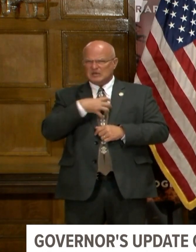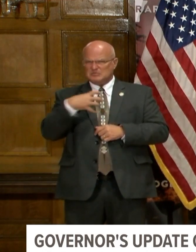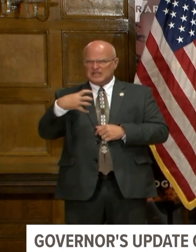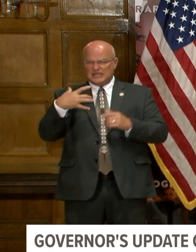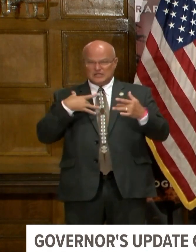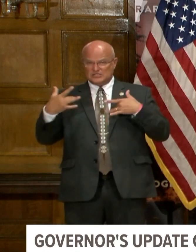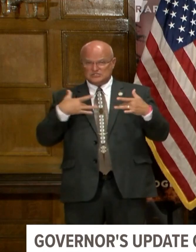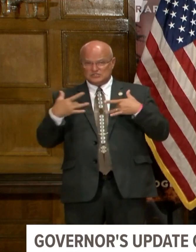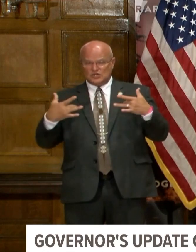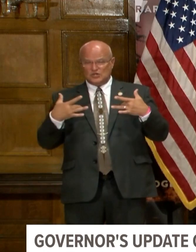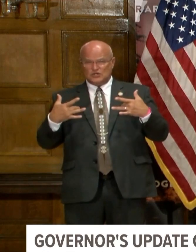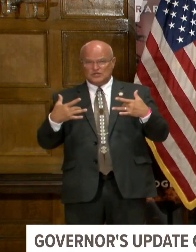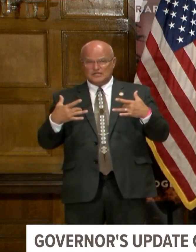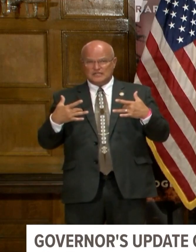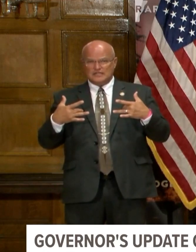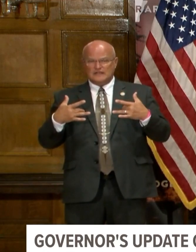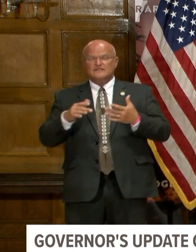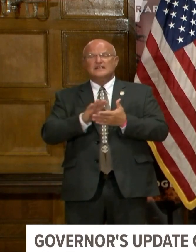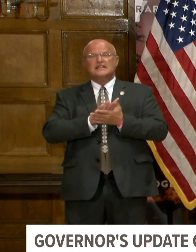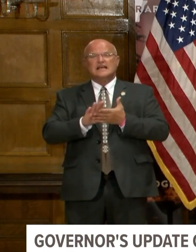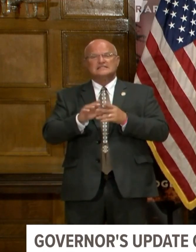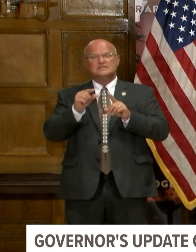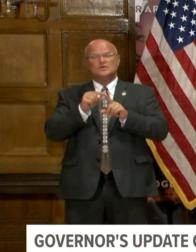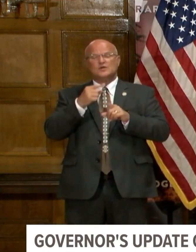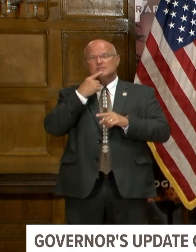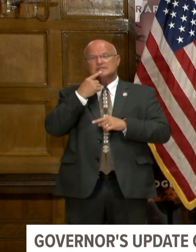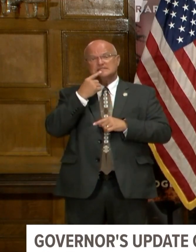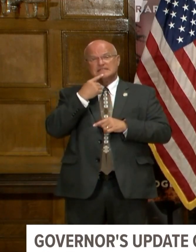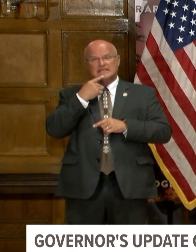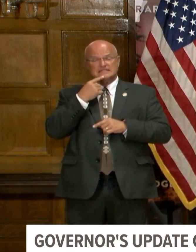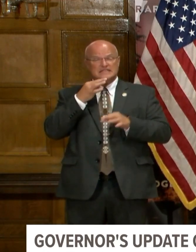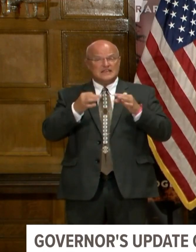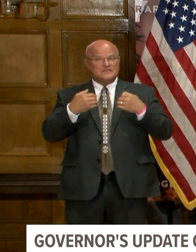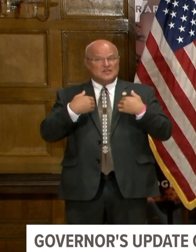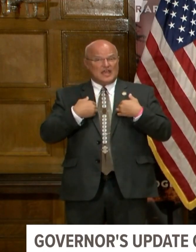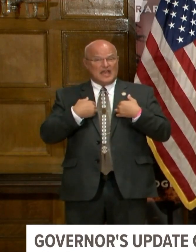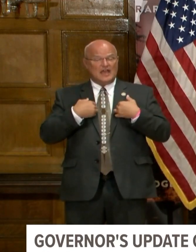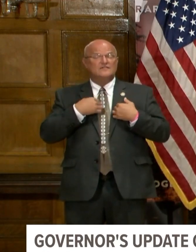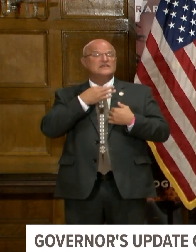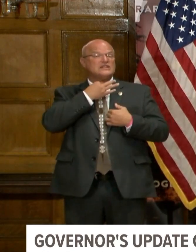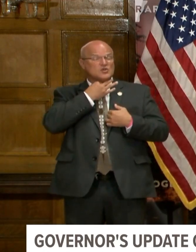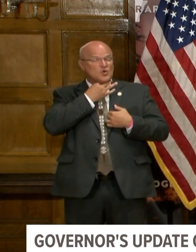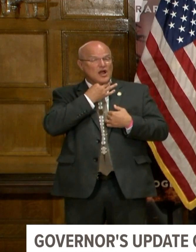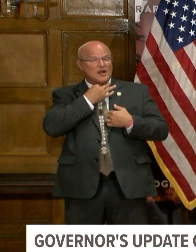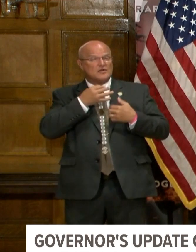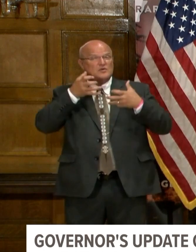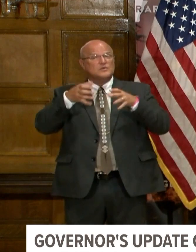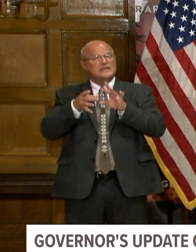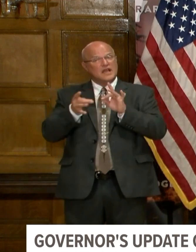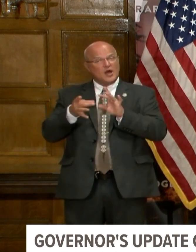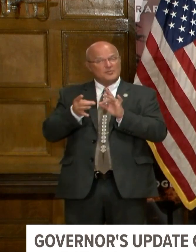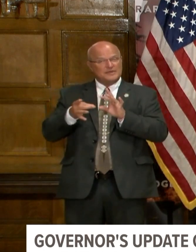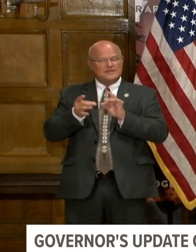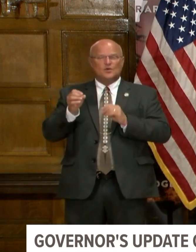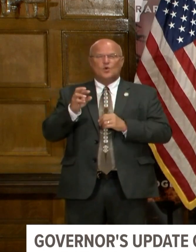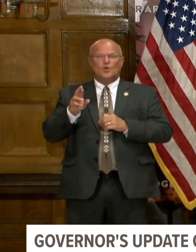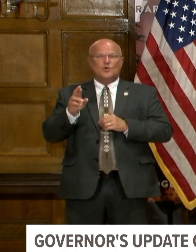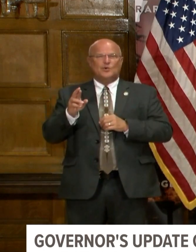complaint or concern. It's very nicely worded, but it basically says if you have an inquiry, want to leave a comment,